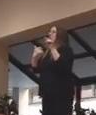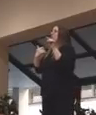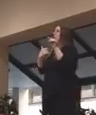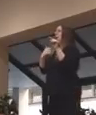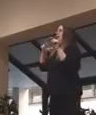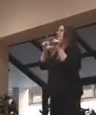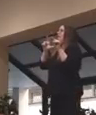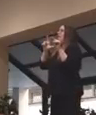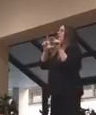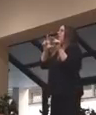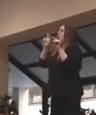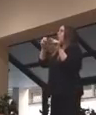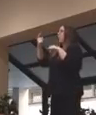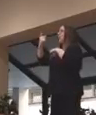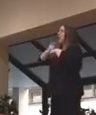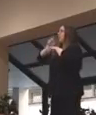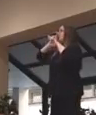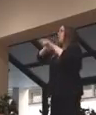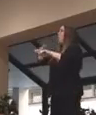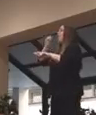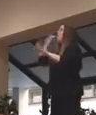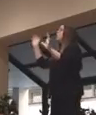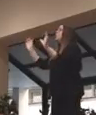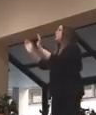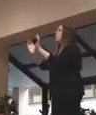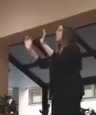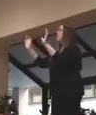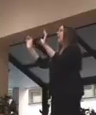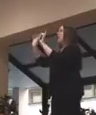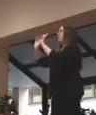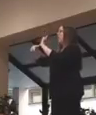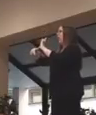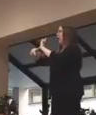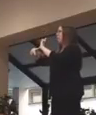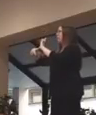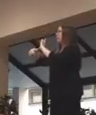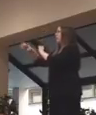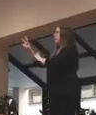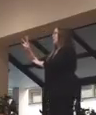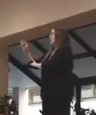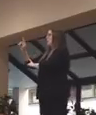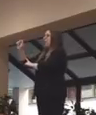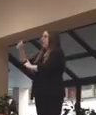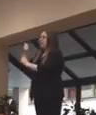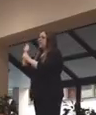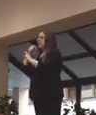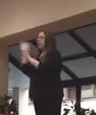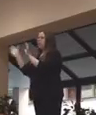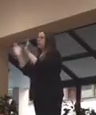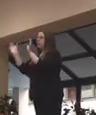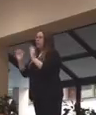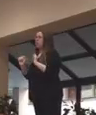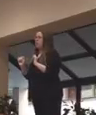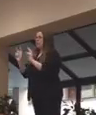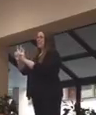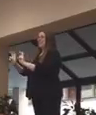Again, going back to their interpretation of the law, that you have 30 days to report if your certification